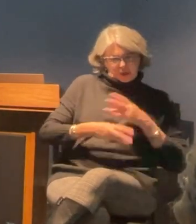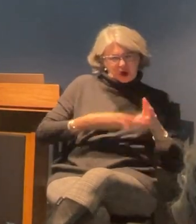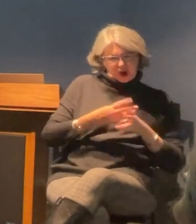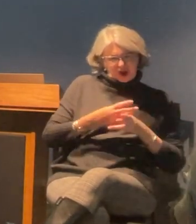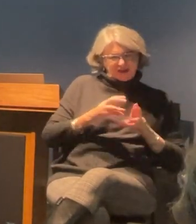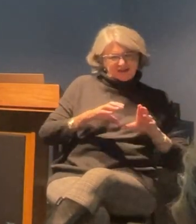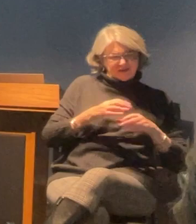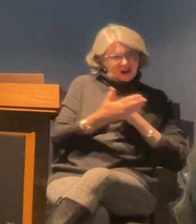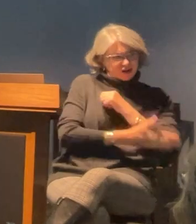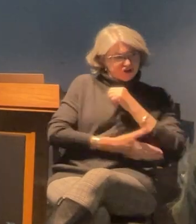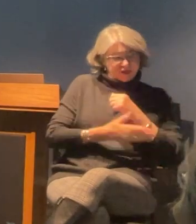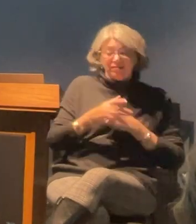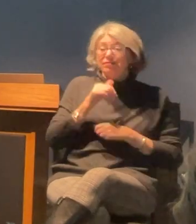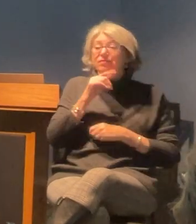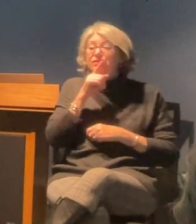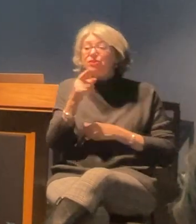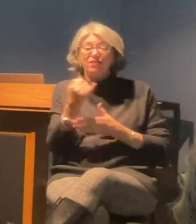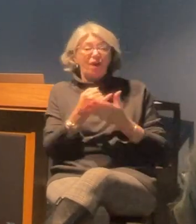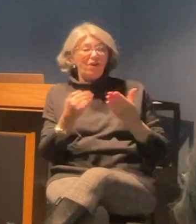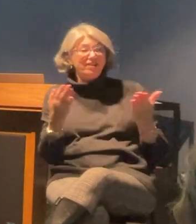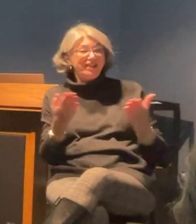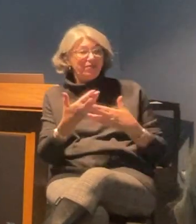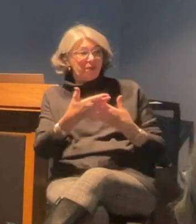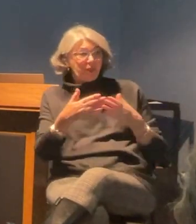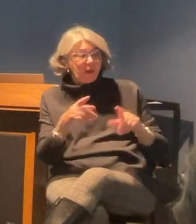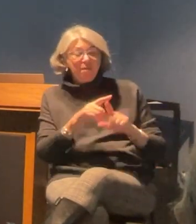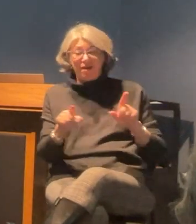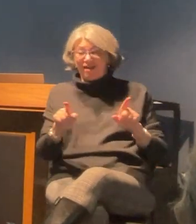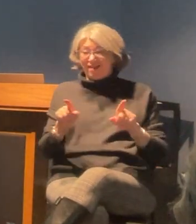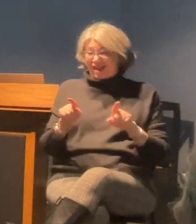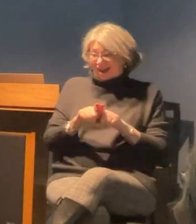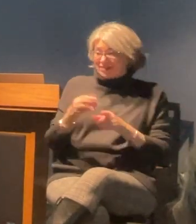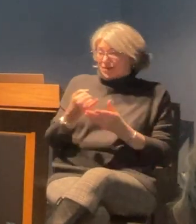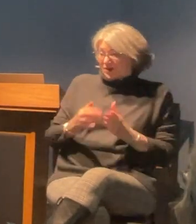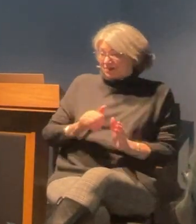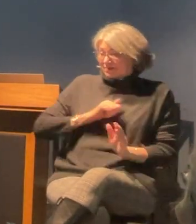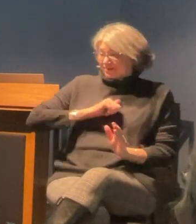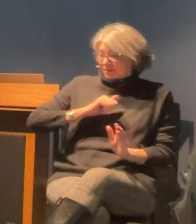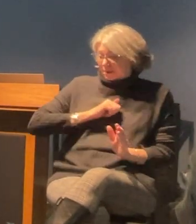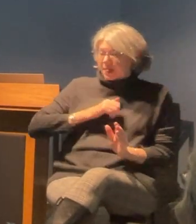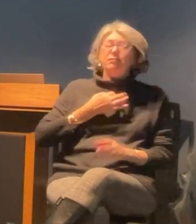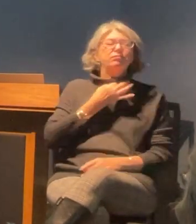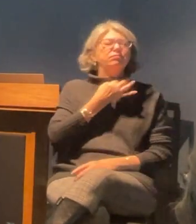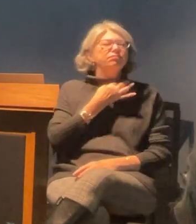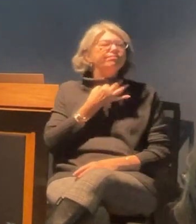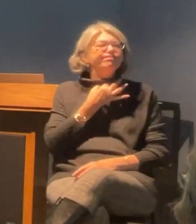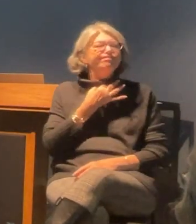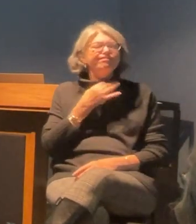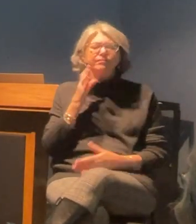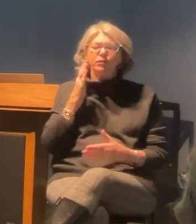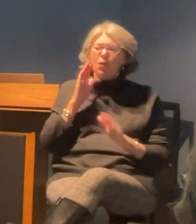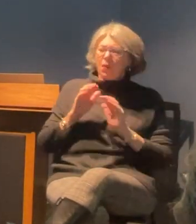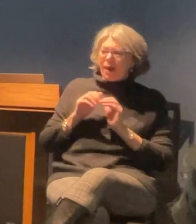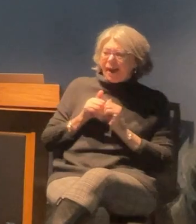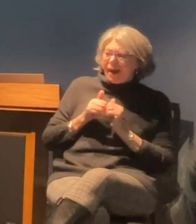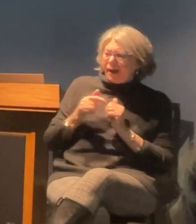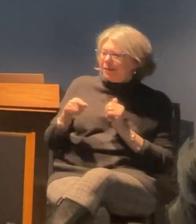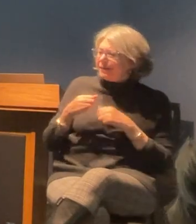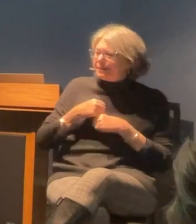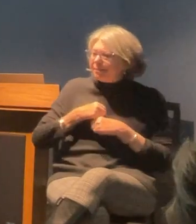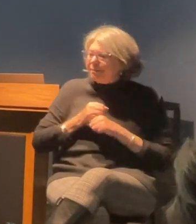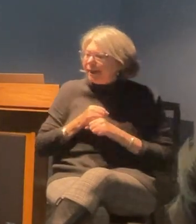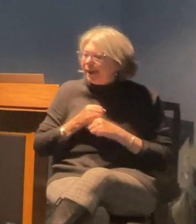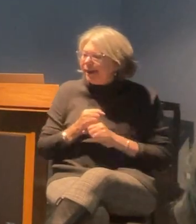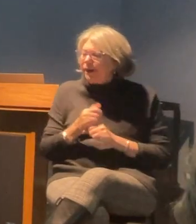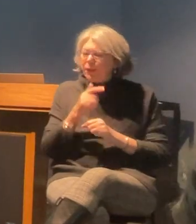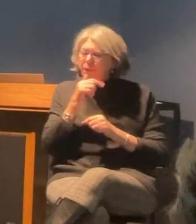And I don't know if we have artists in the room, but as an artist, I'm curious to know how things are being made